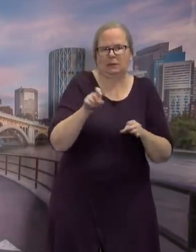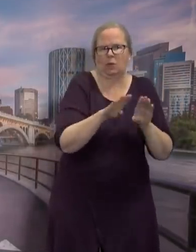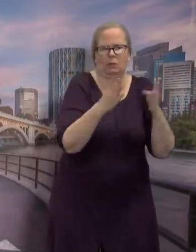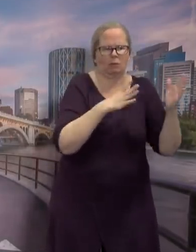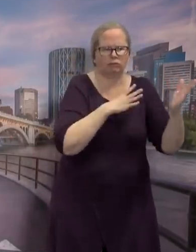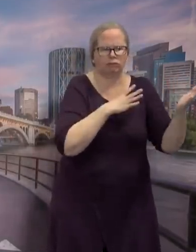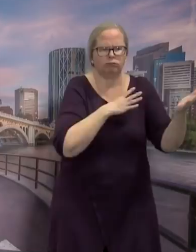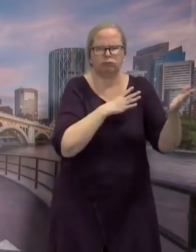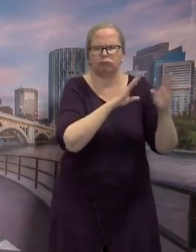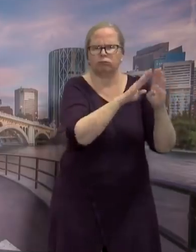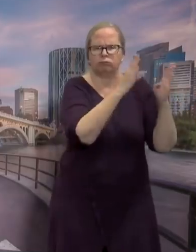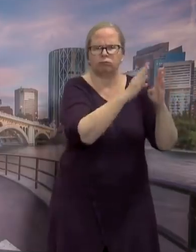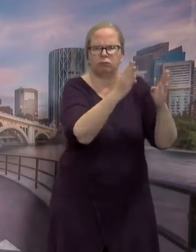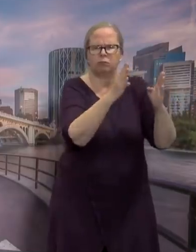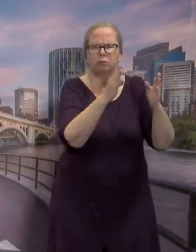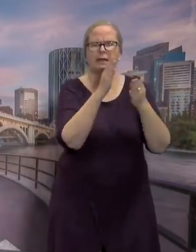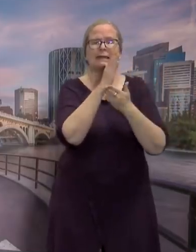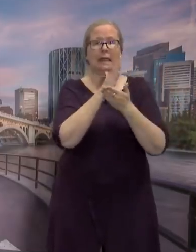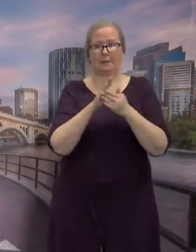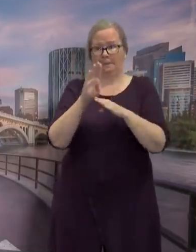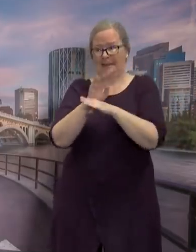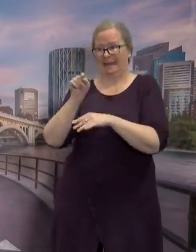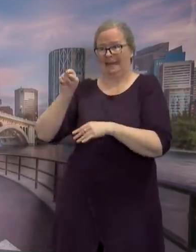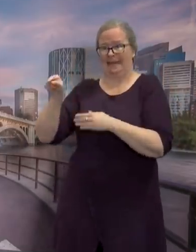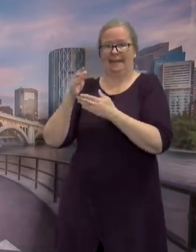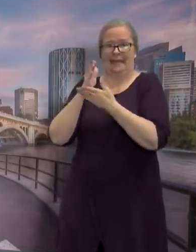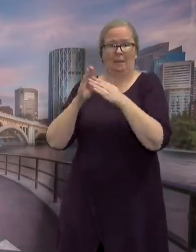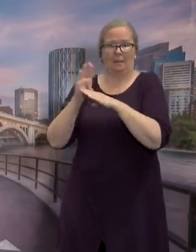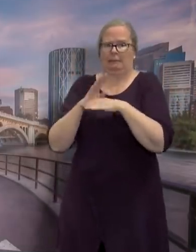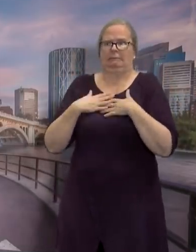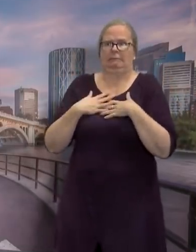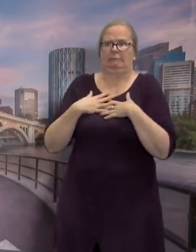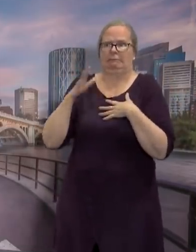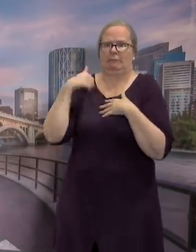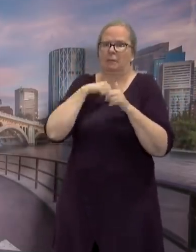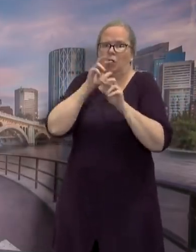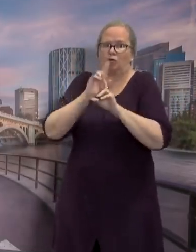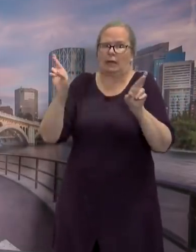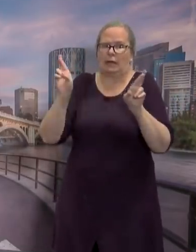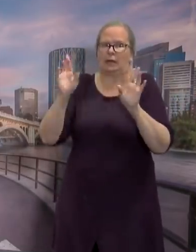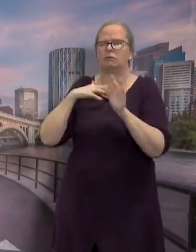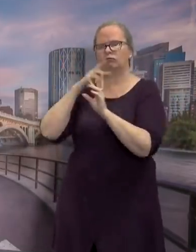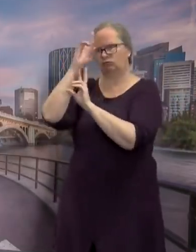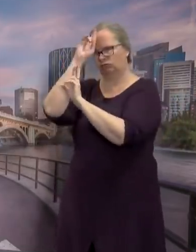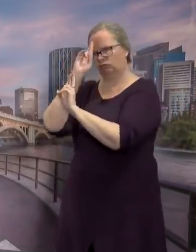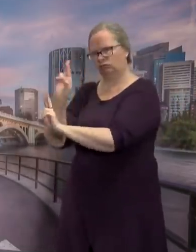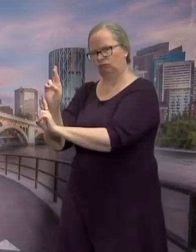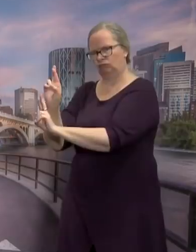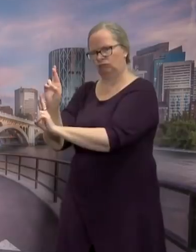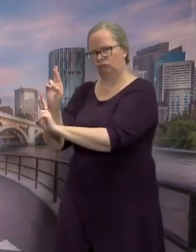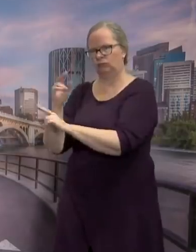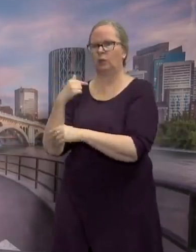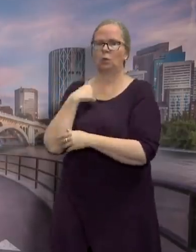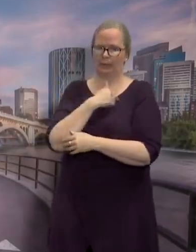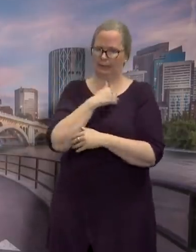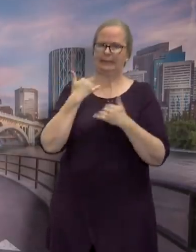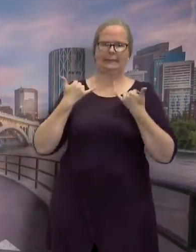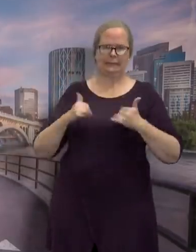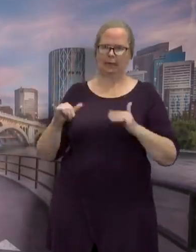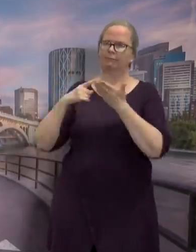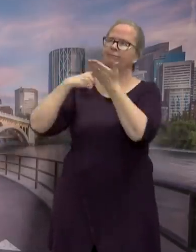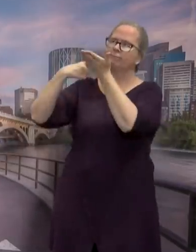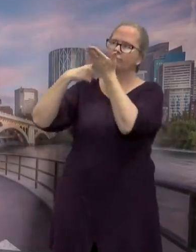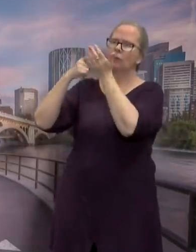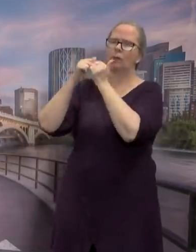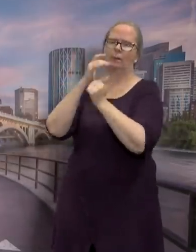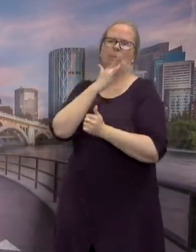not actually right for my business. That's okay too. But we have worked with the province and with businesses directly through our Business